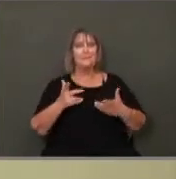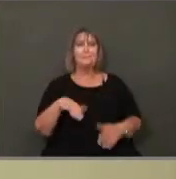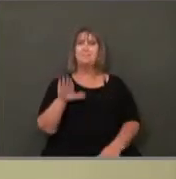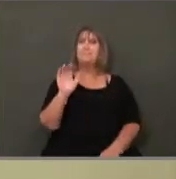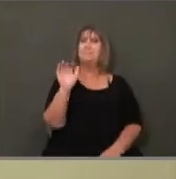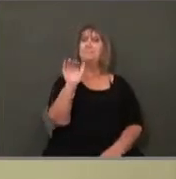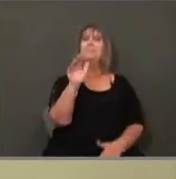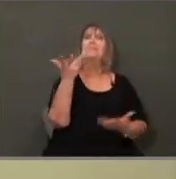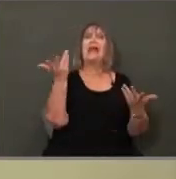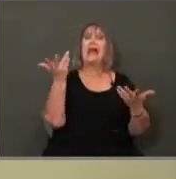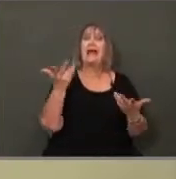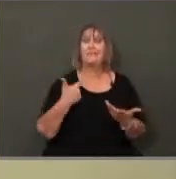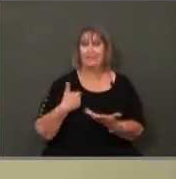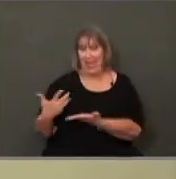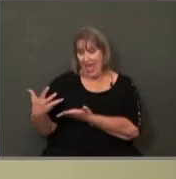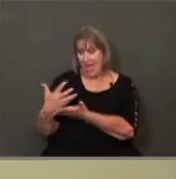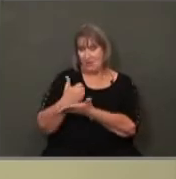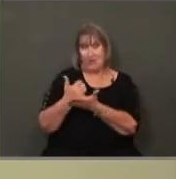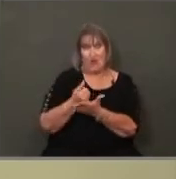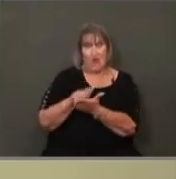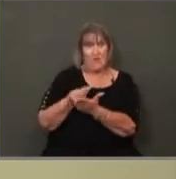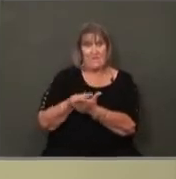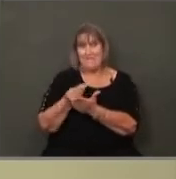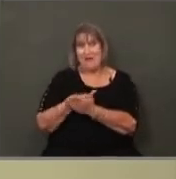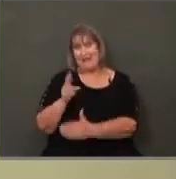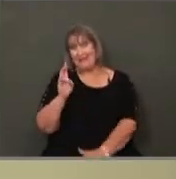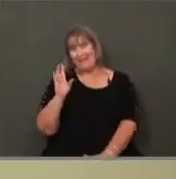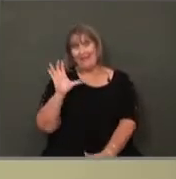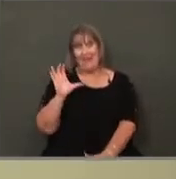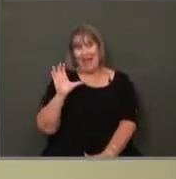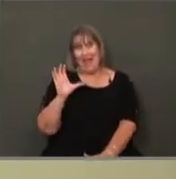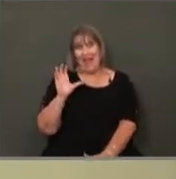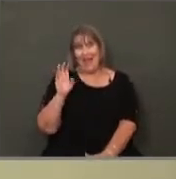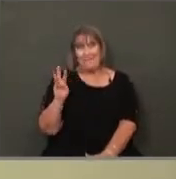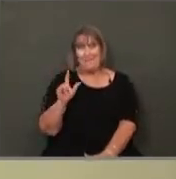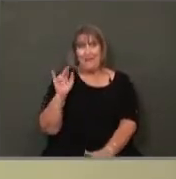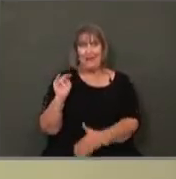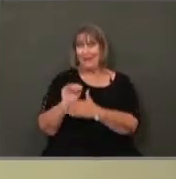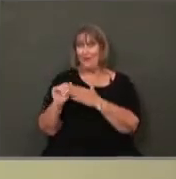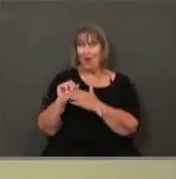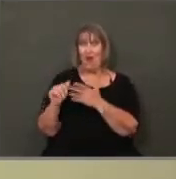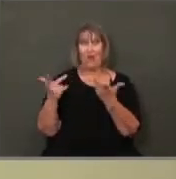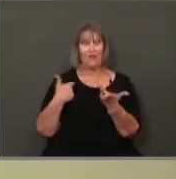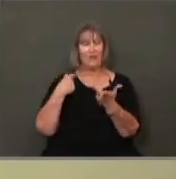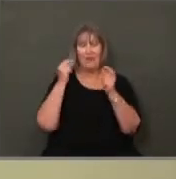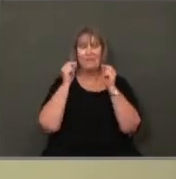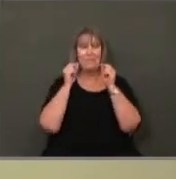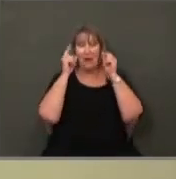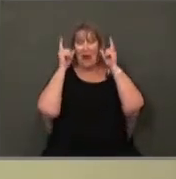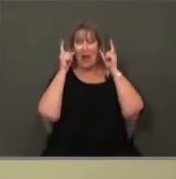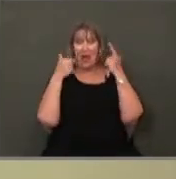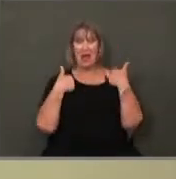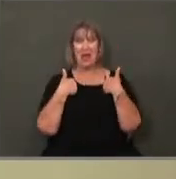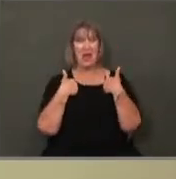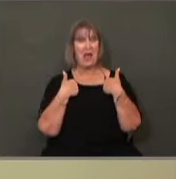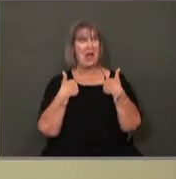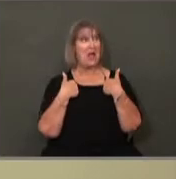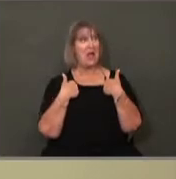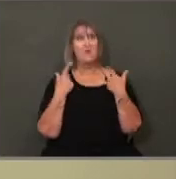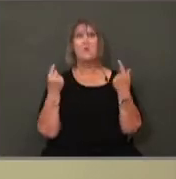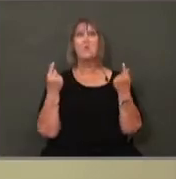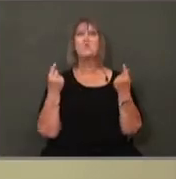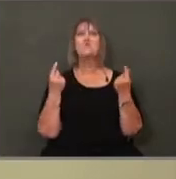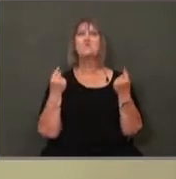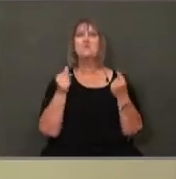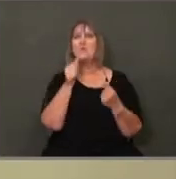hey, we just made an extra $75 million at our company, we didn't think that was going to happen, what would happen at that company?